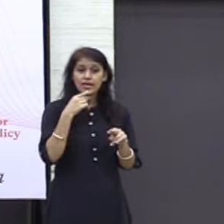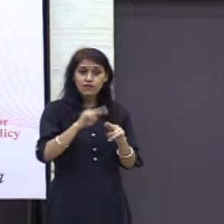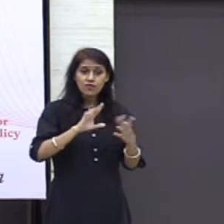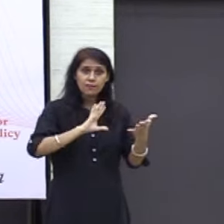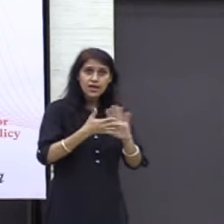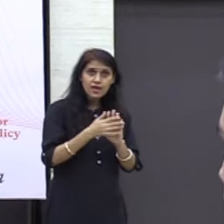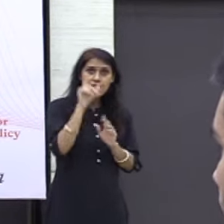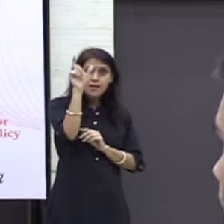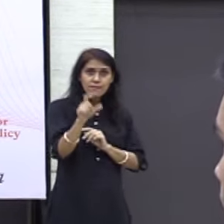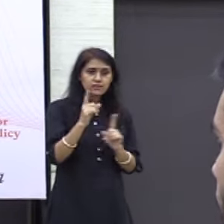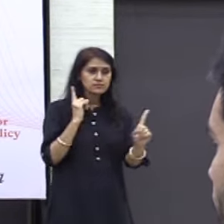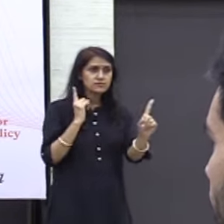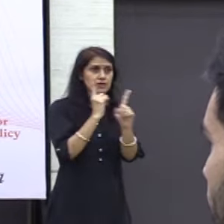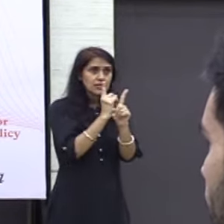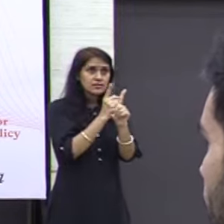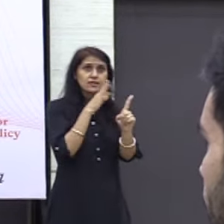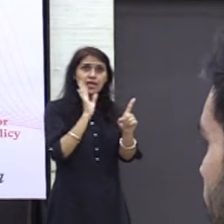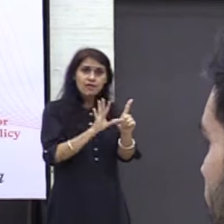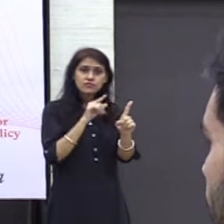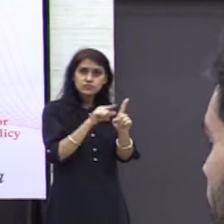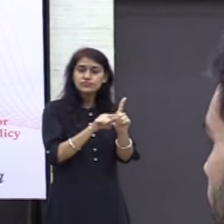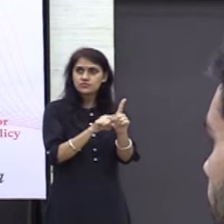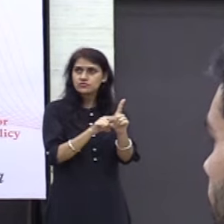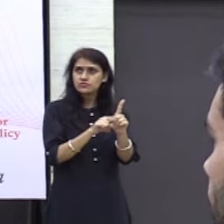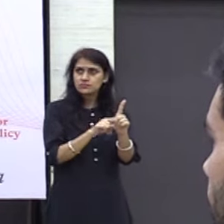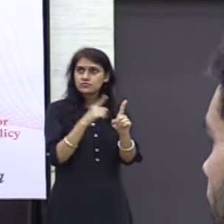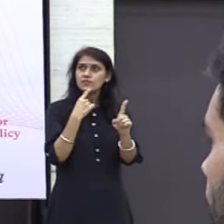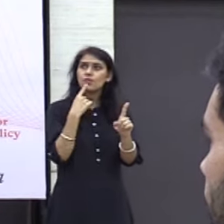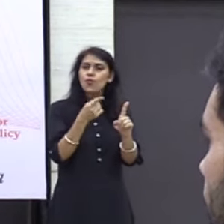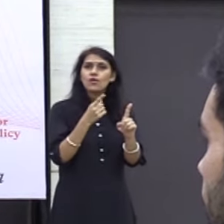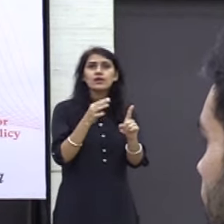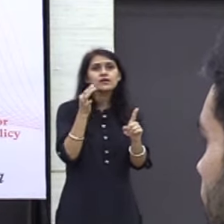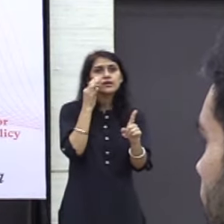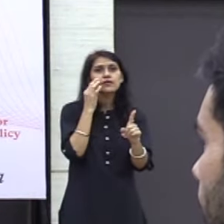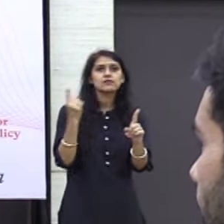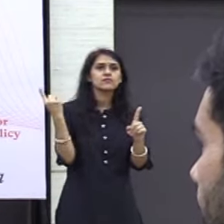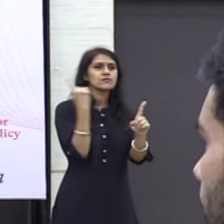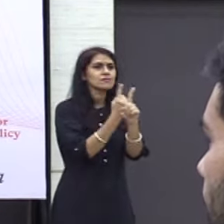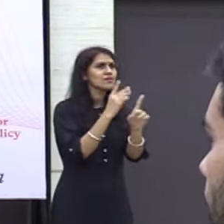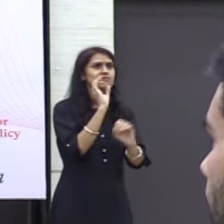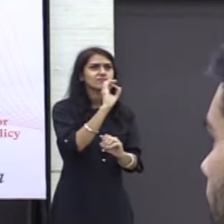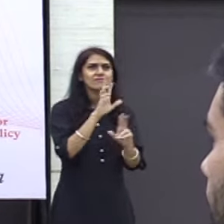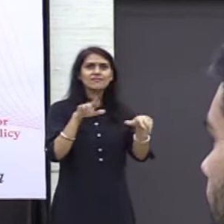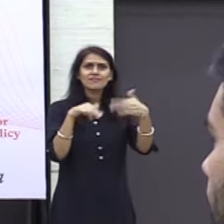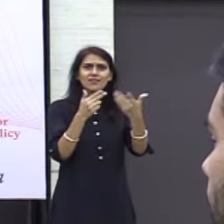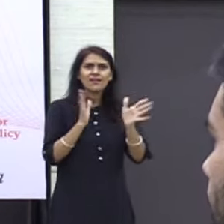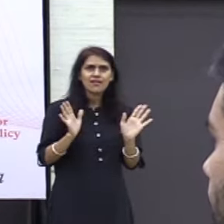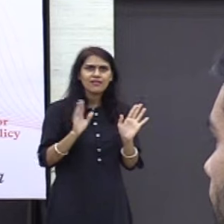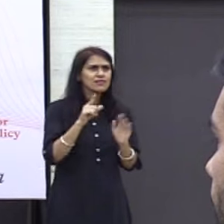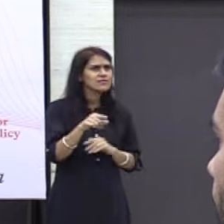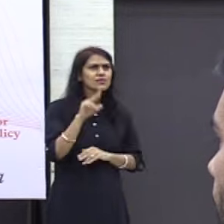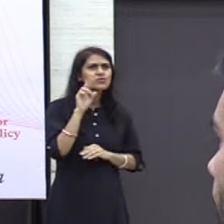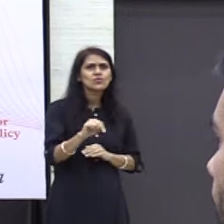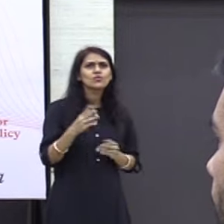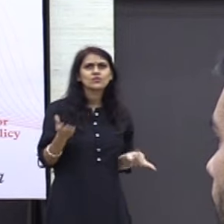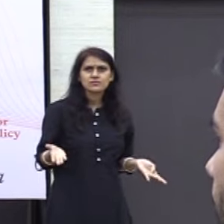produce a person before a magistrate, and now this happens, you don't have to come and physically present it before the magistrate. You can do through video conferencing, but nothing much